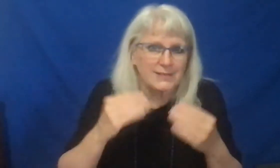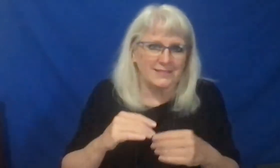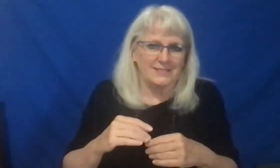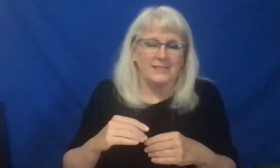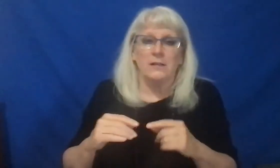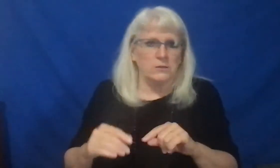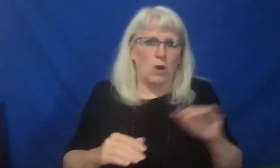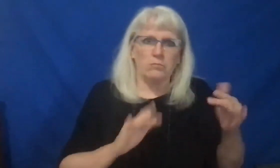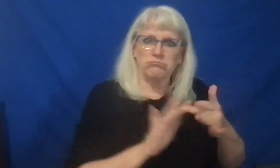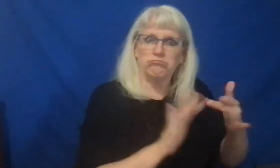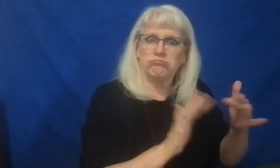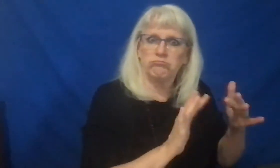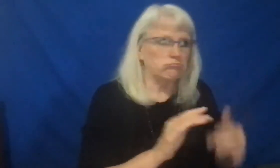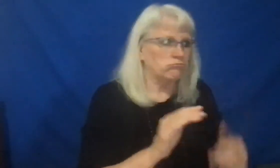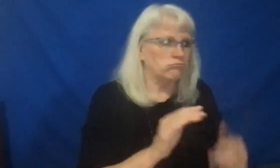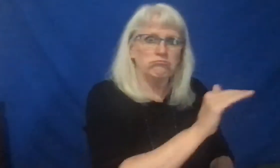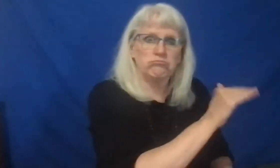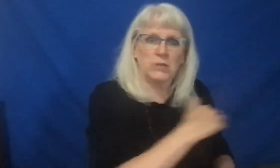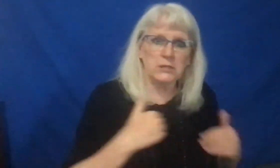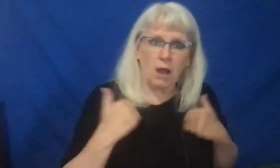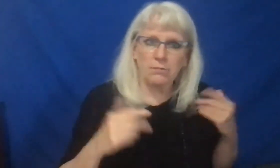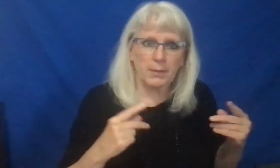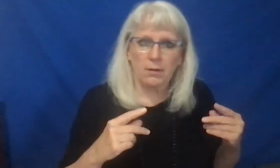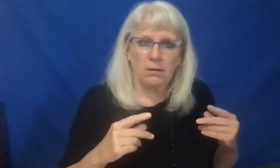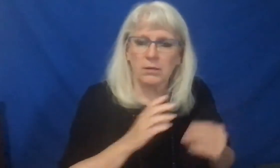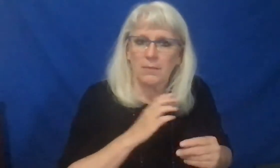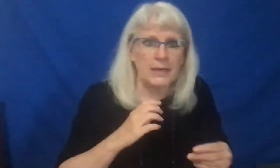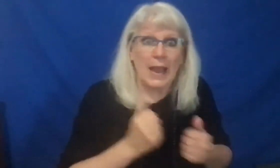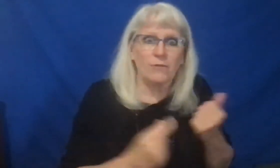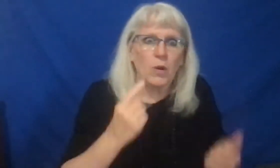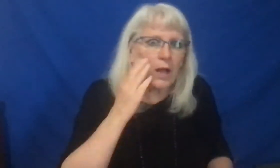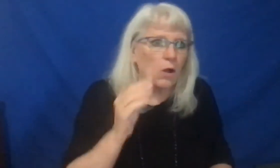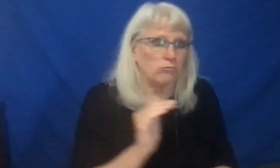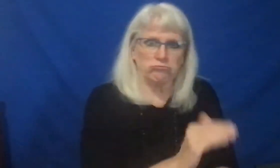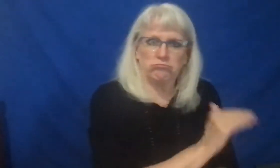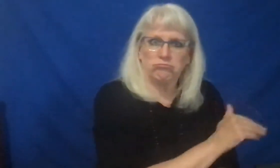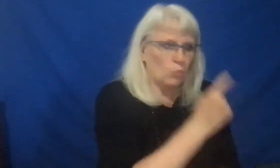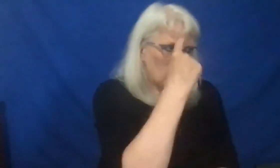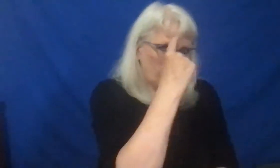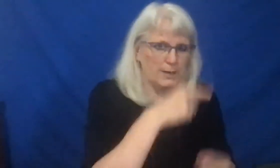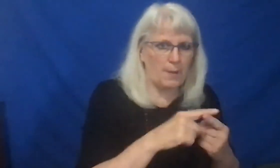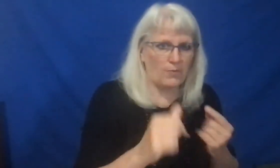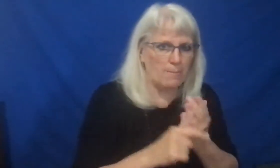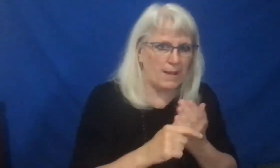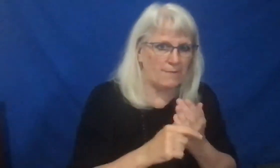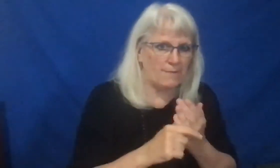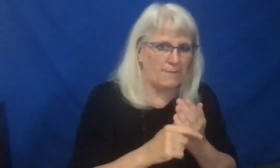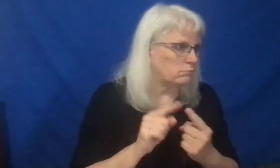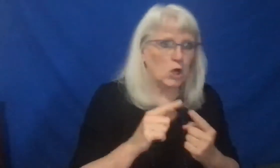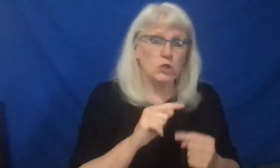out to every young people committee I knew, and I've been around a while, so I'm reaching out to this one and that, like, not